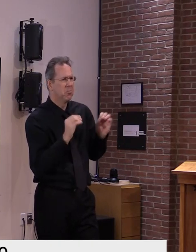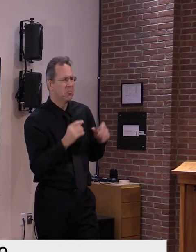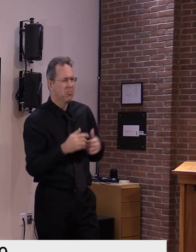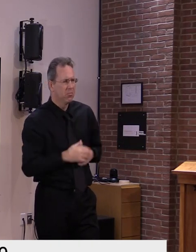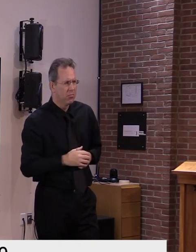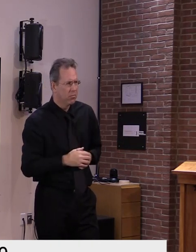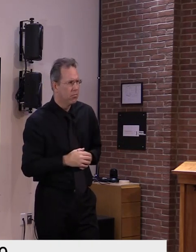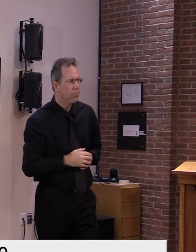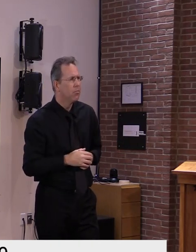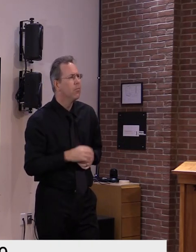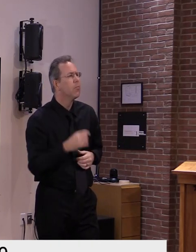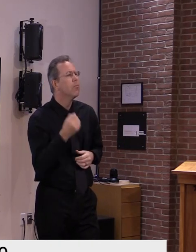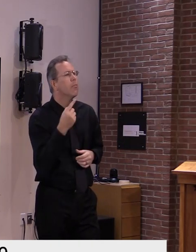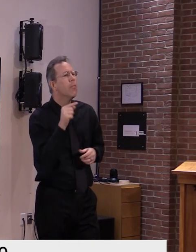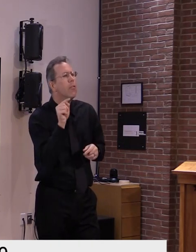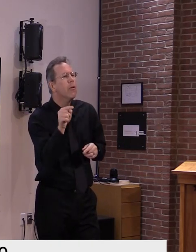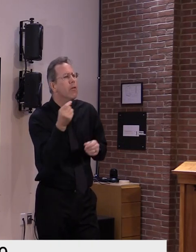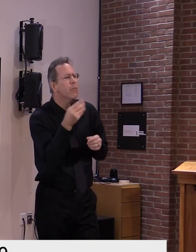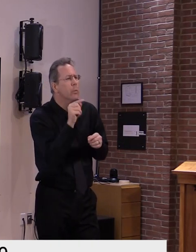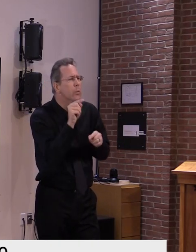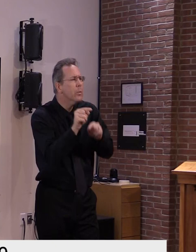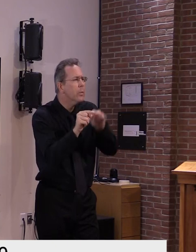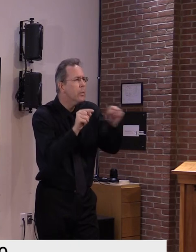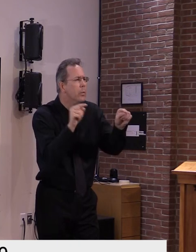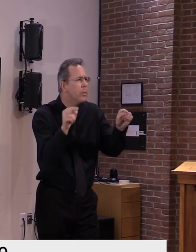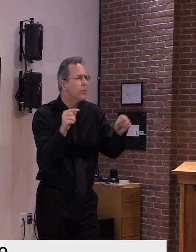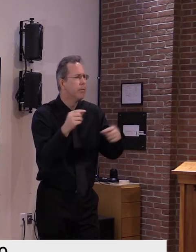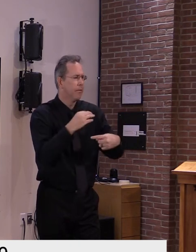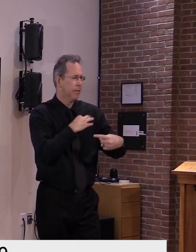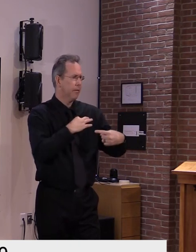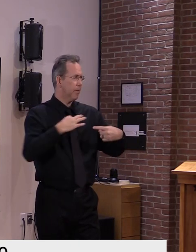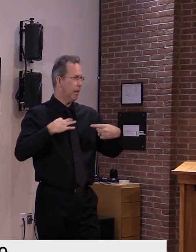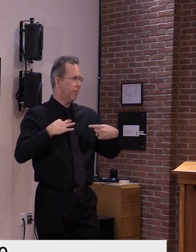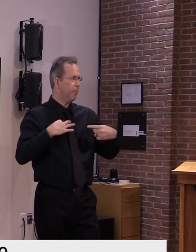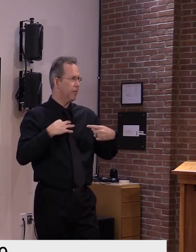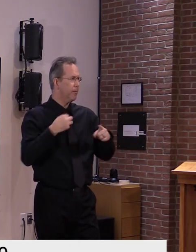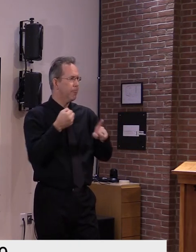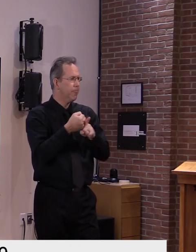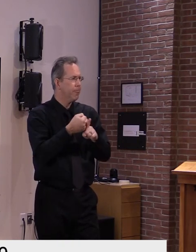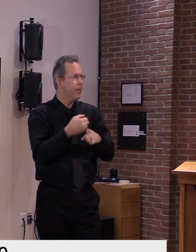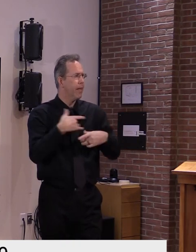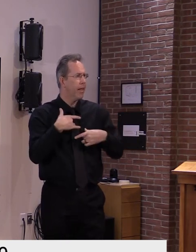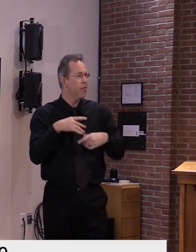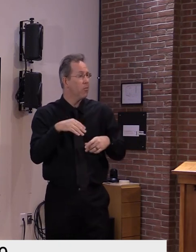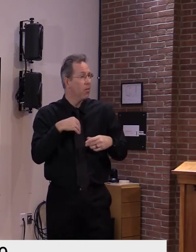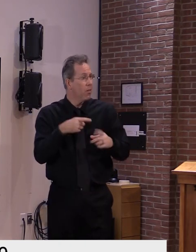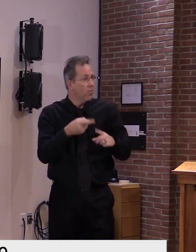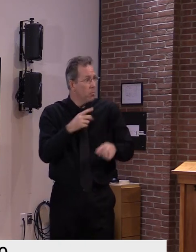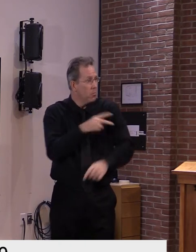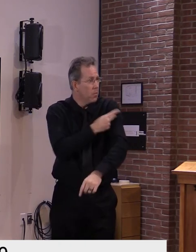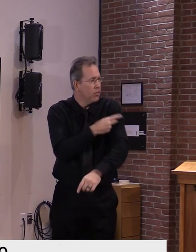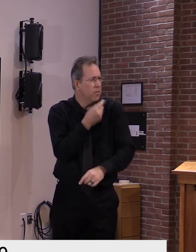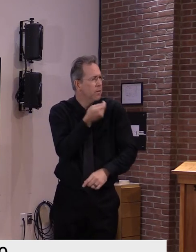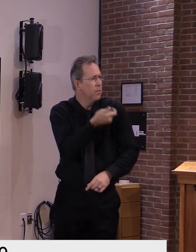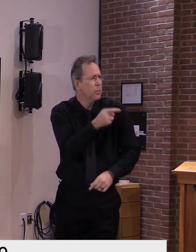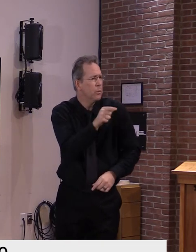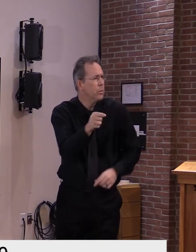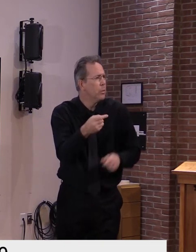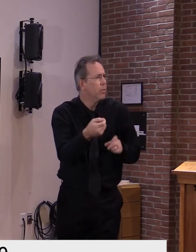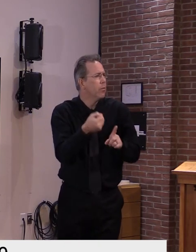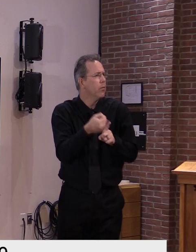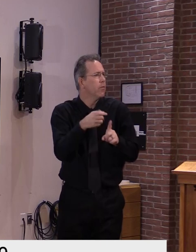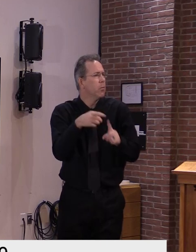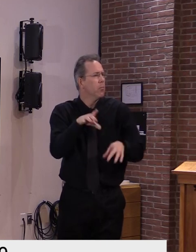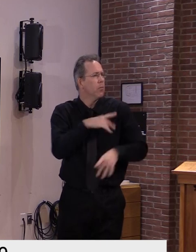member there. Most of those people in hospital settings, unless they have a desk job administratively, are